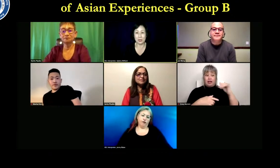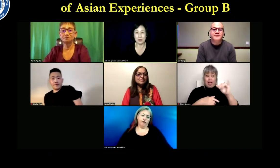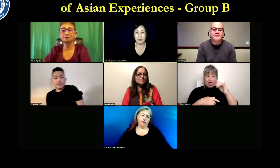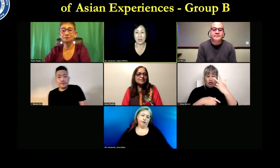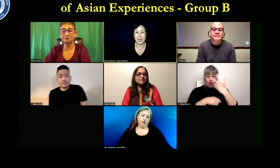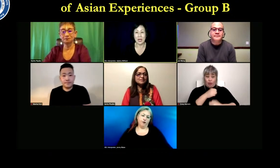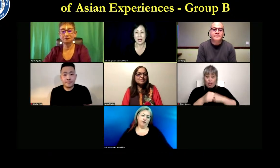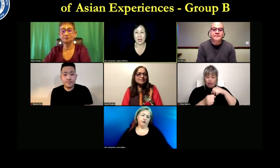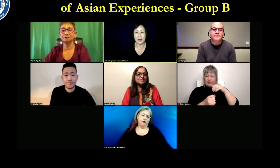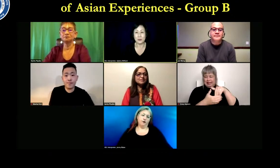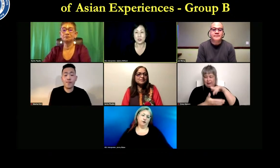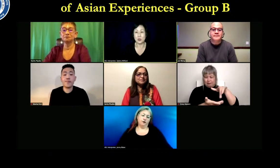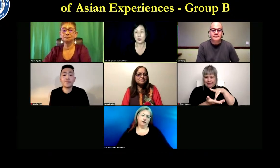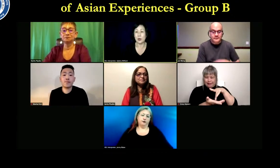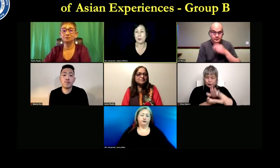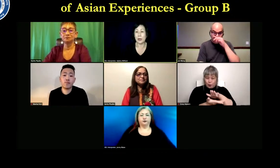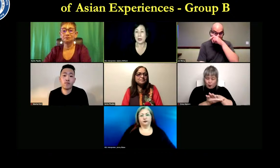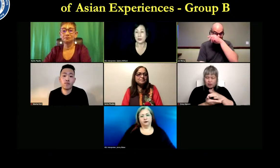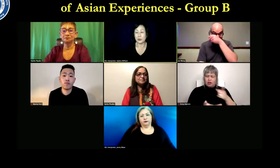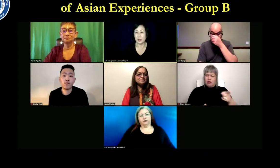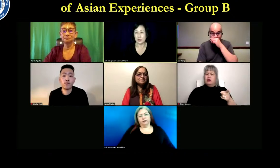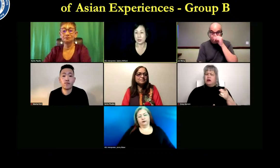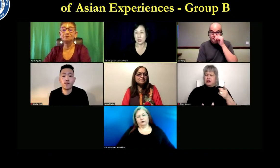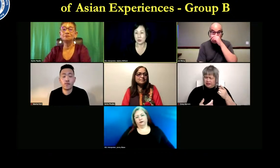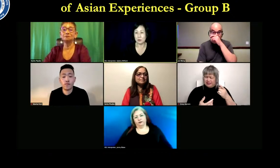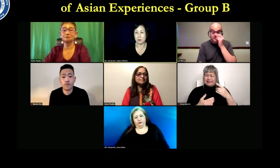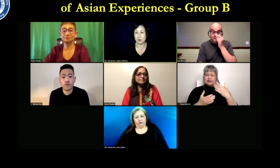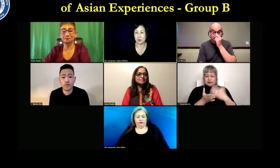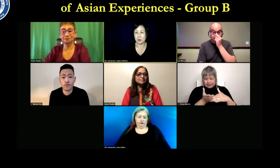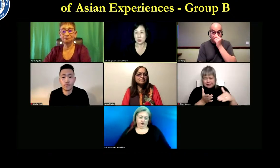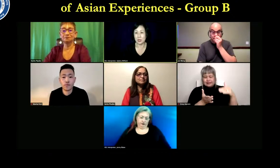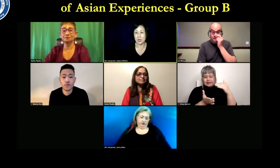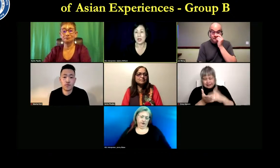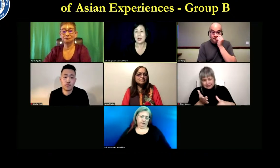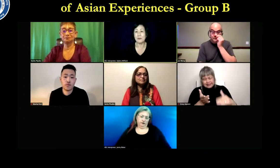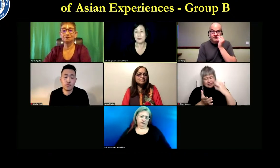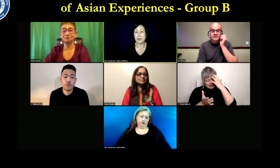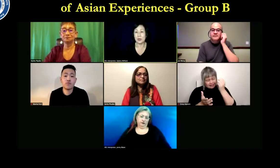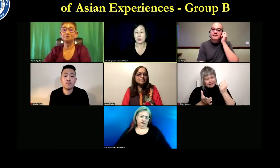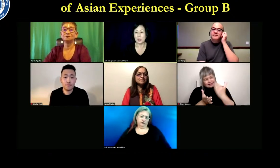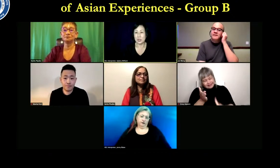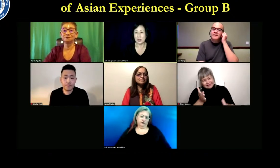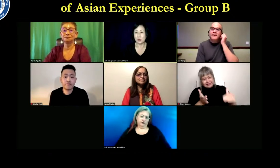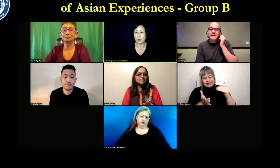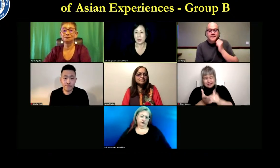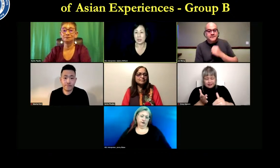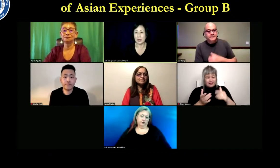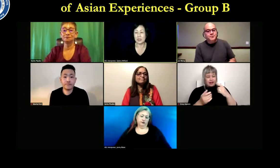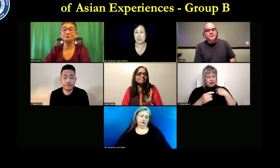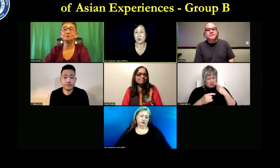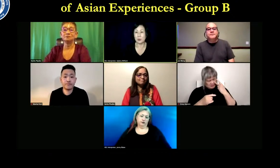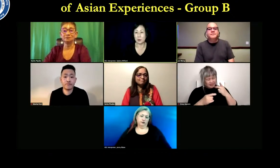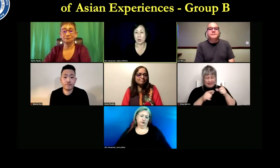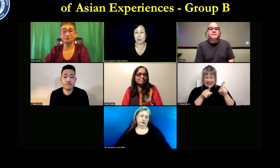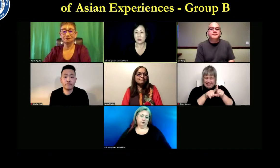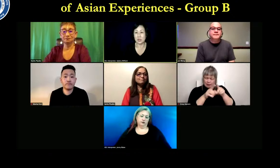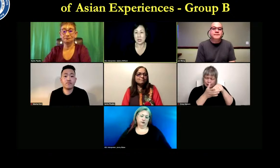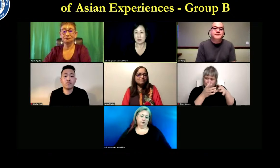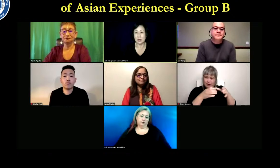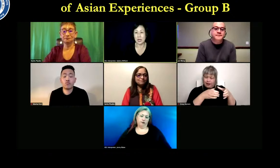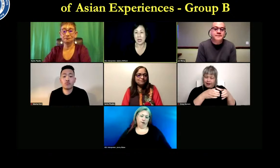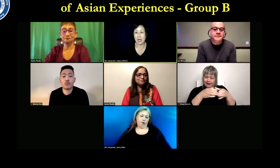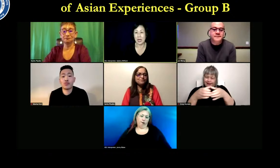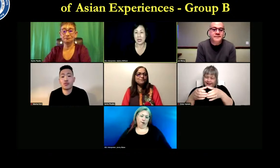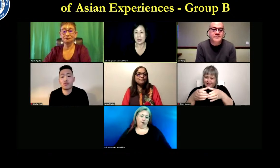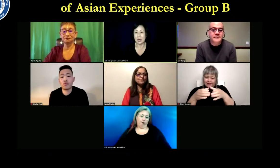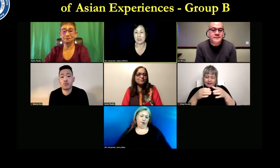We'll repeat it. So about 3 years, and I was in middle school, we did this repeatedly until we memorized those